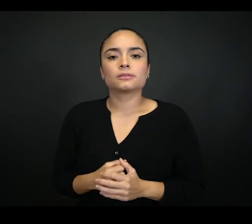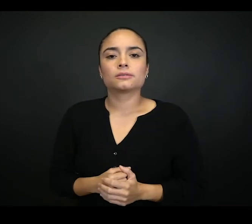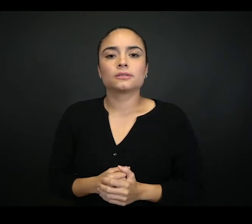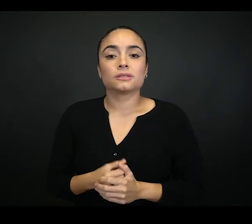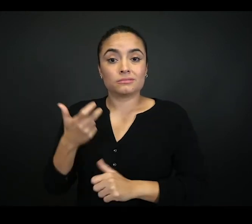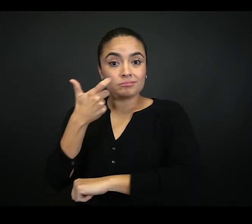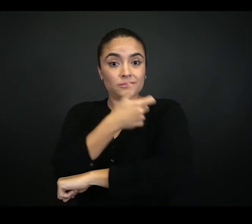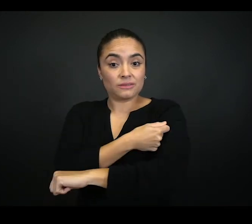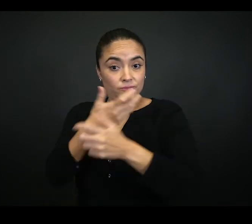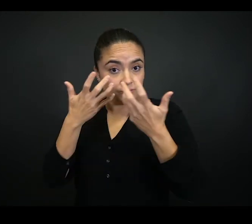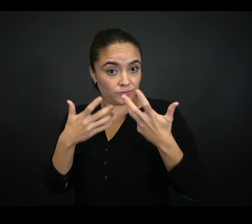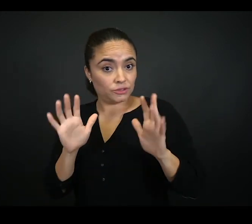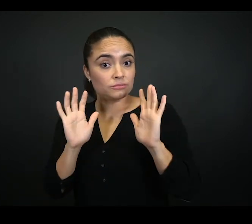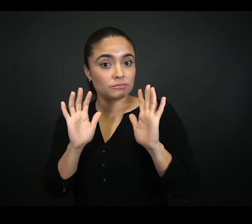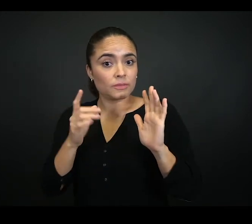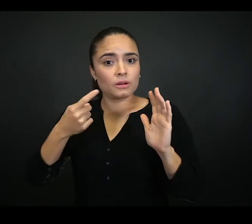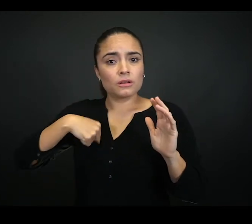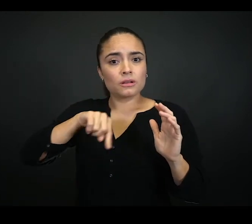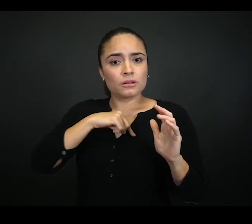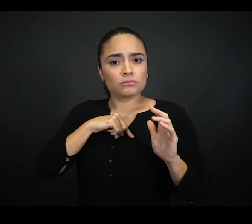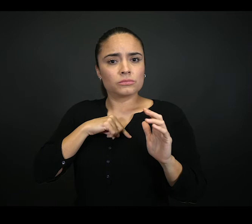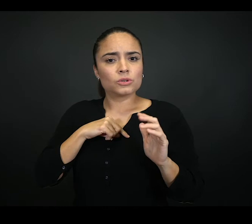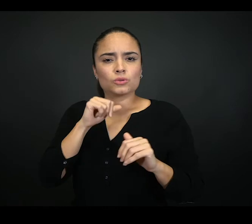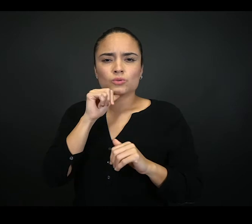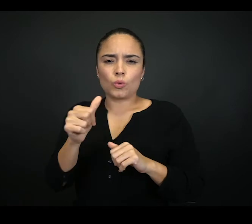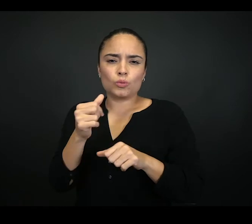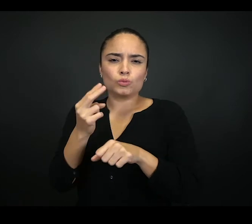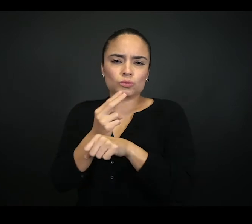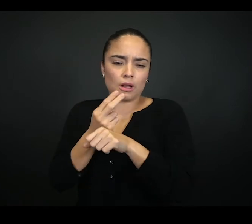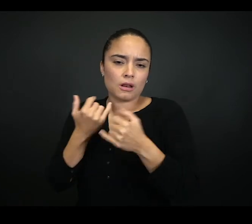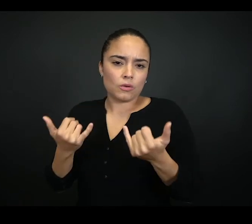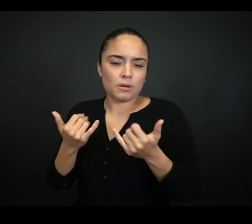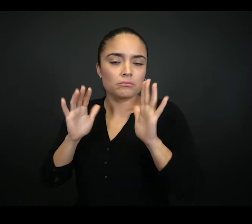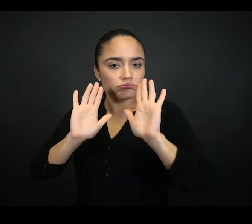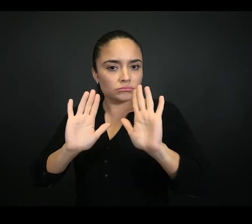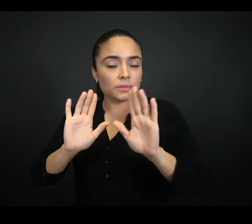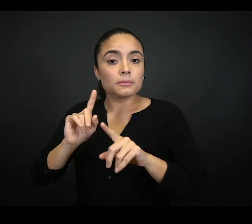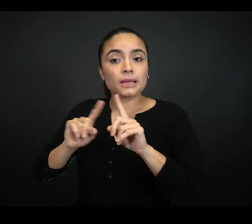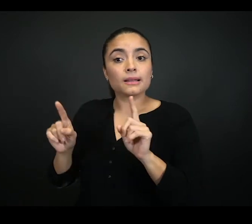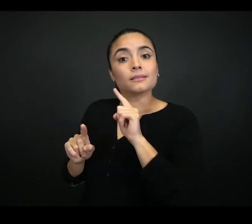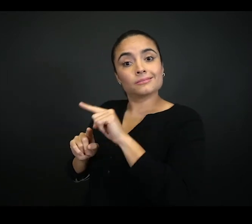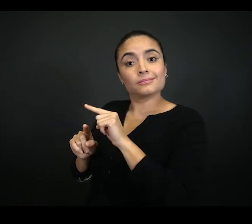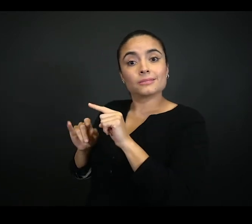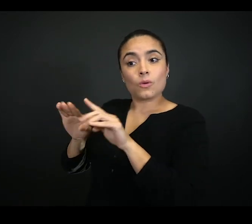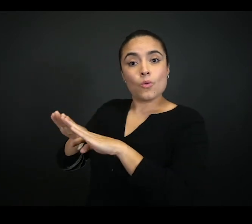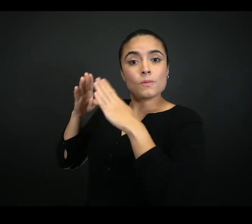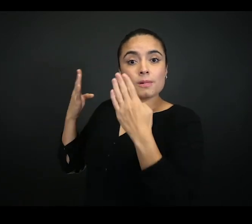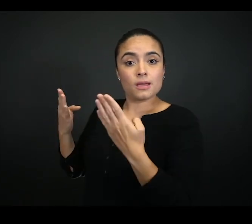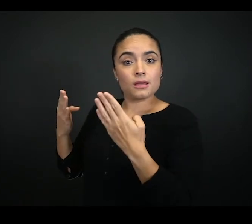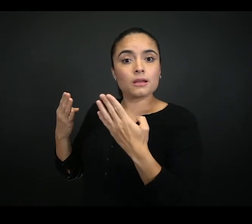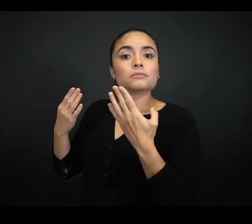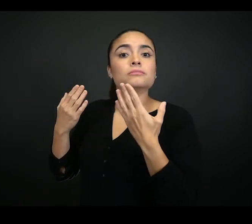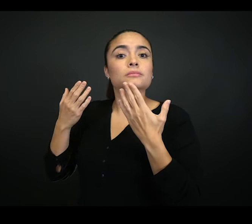actually not really using it right now during COVID. But when it's open, it's a very low-key,